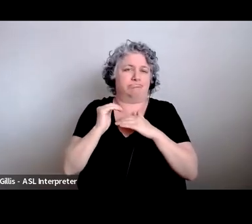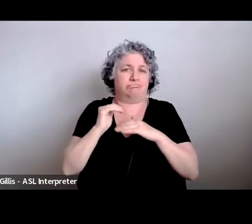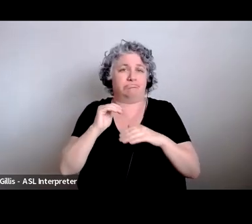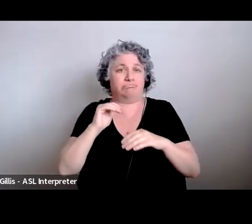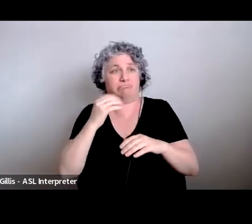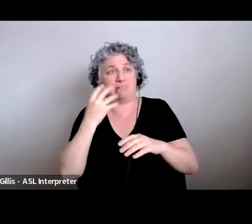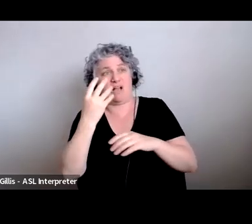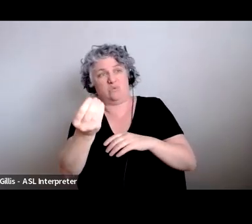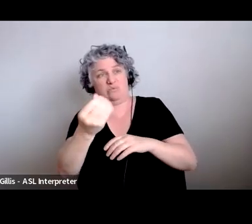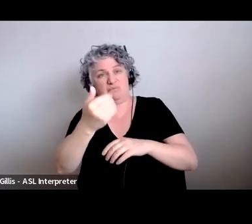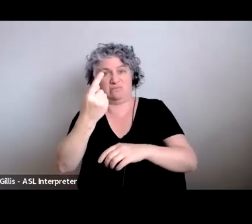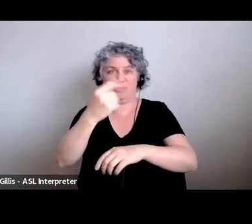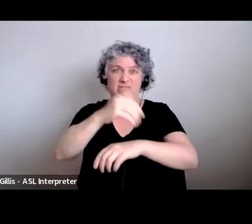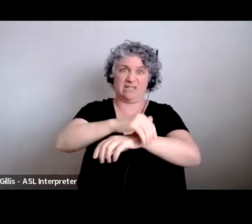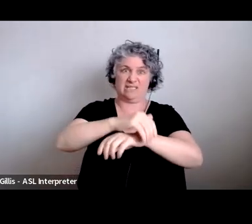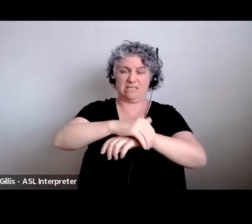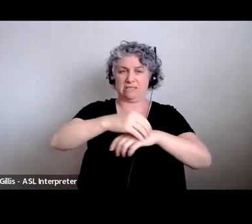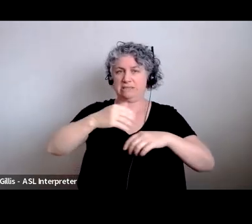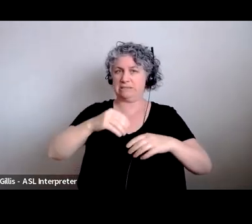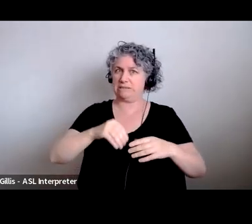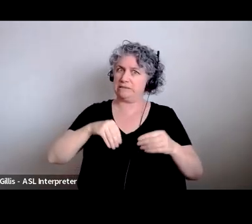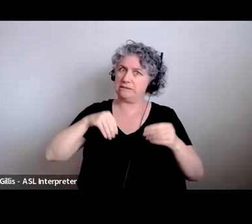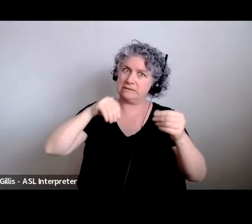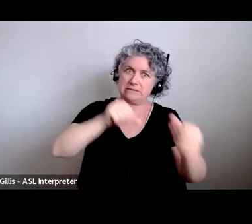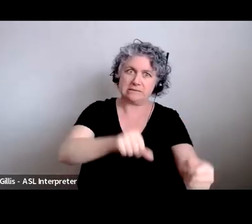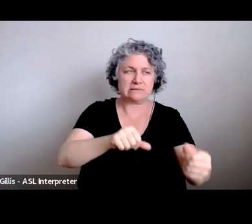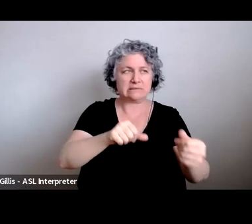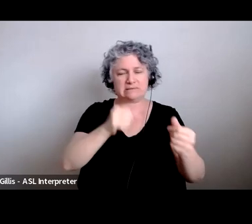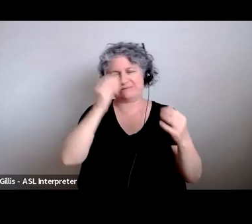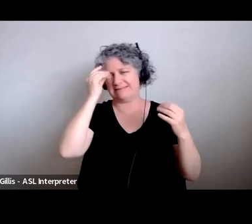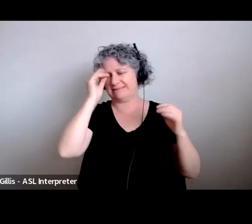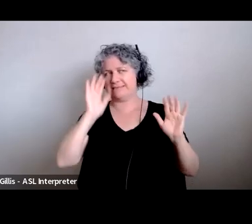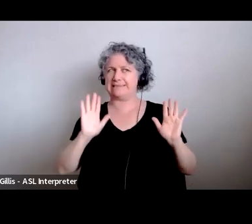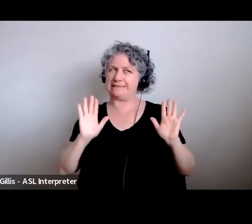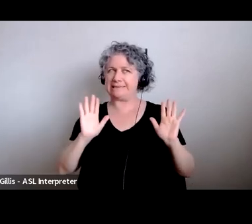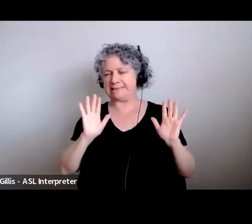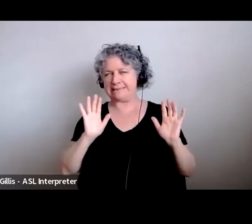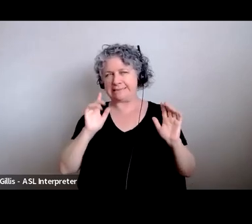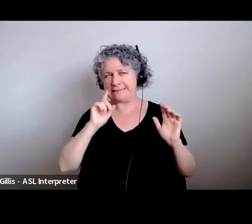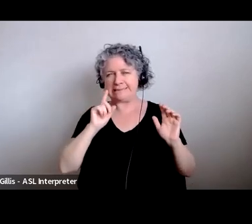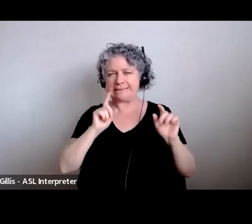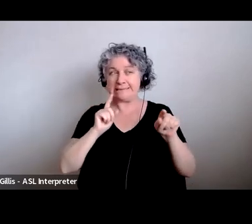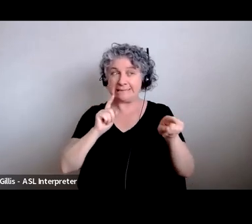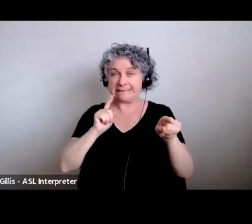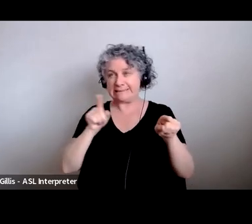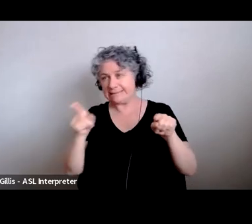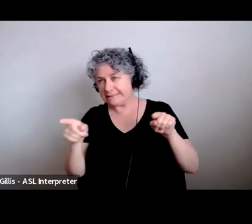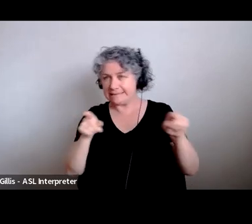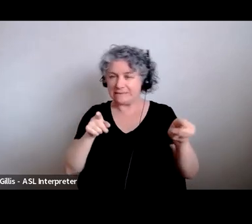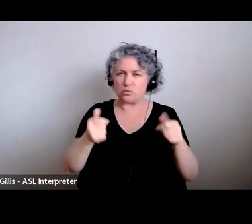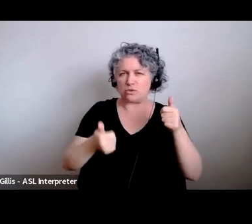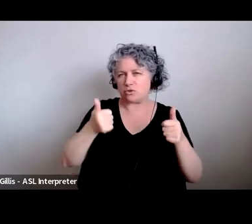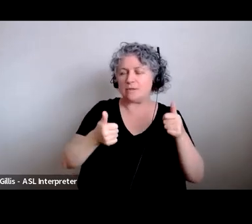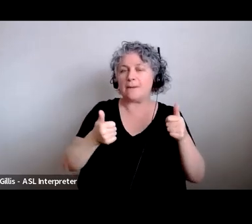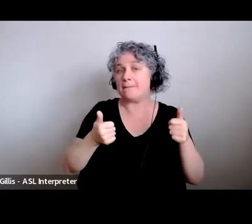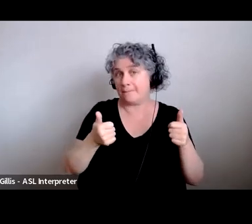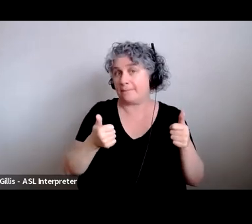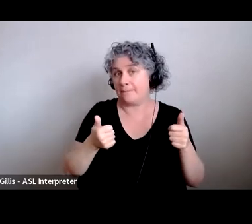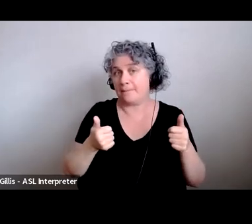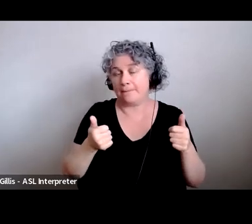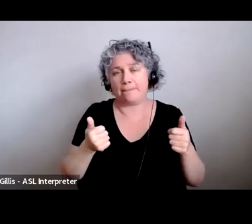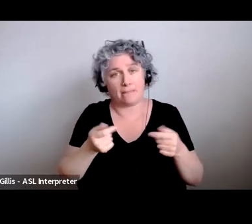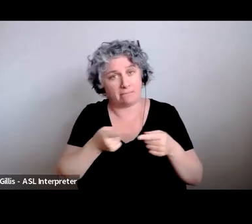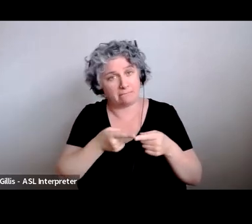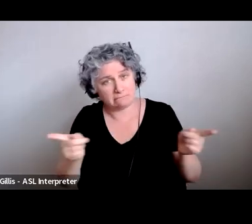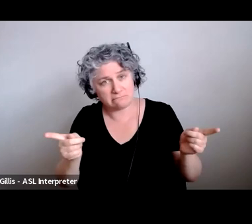becomes more of a thing that people are going to think 3 or 4 times about. So are there things that are being